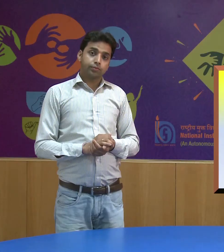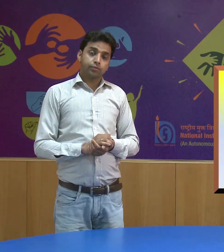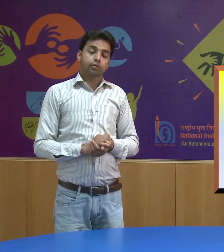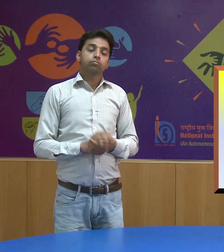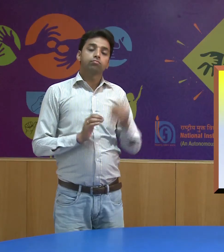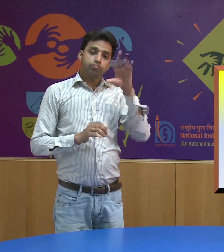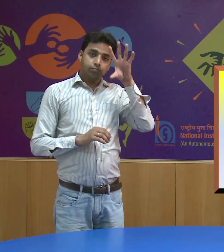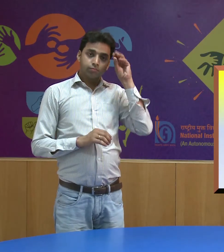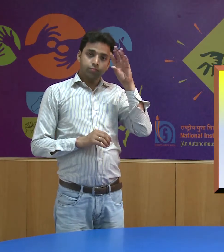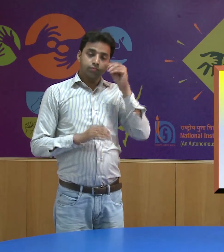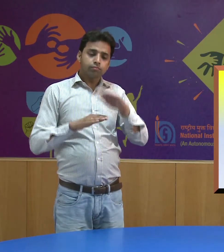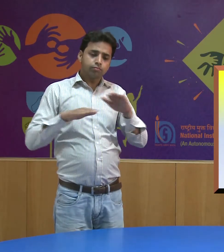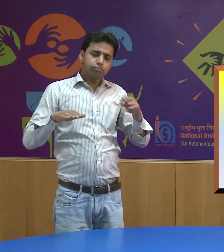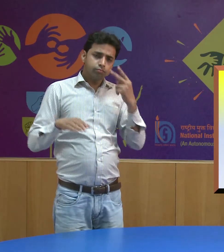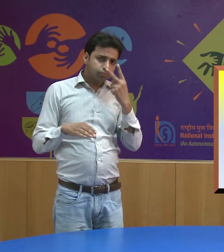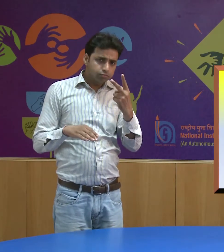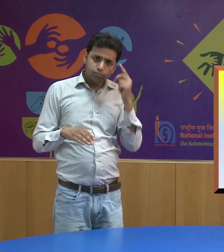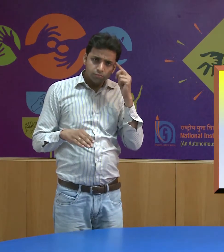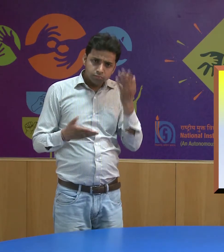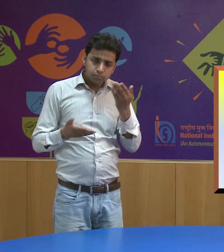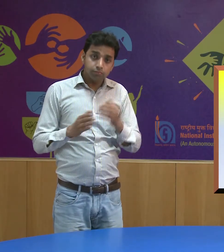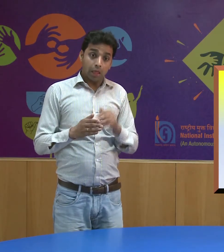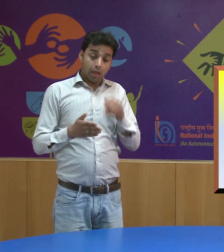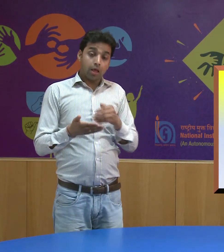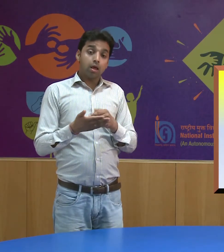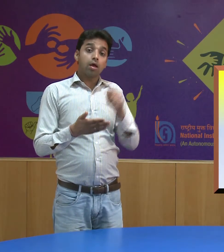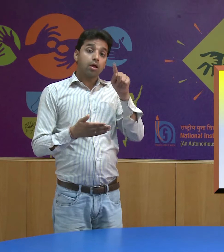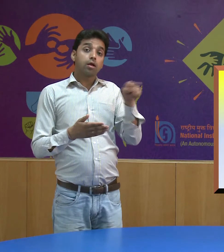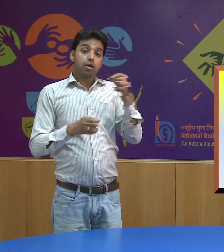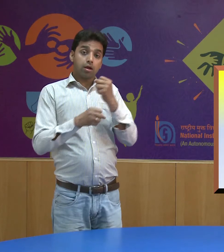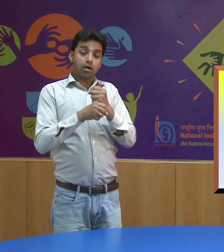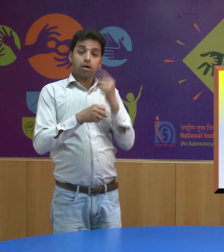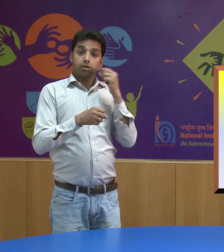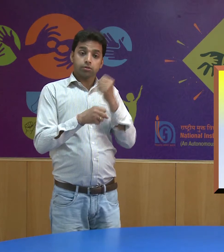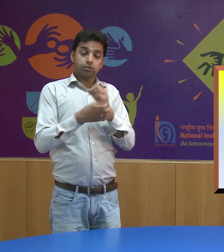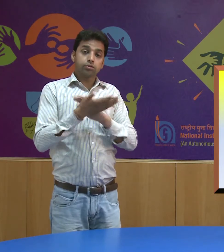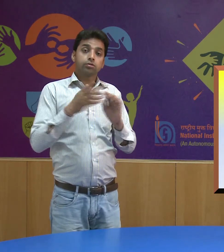Learners, do you know that the Right to Education Act was passed in which year?